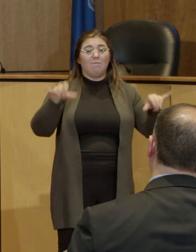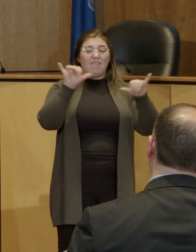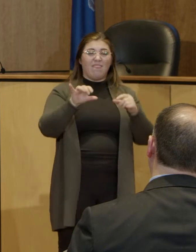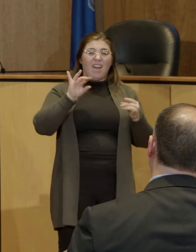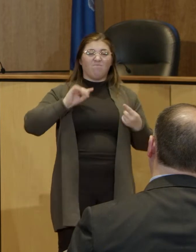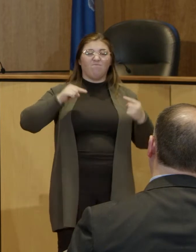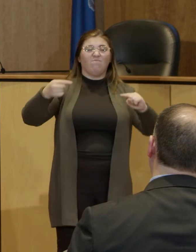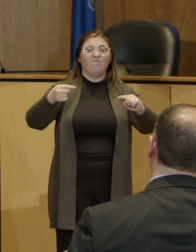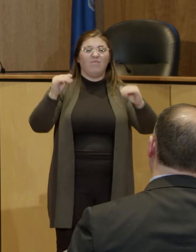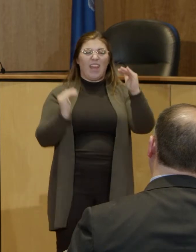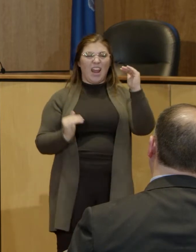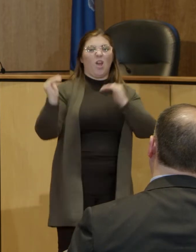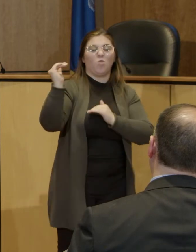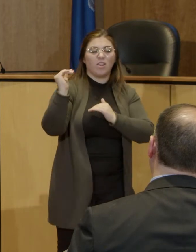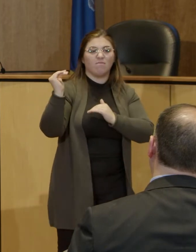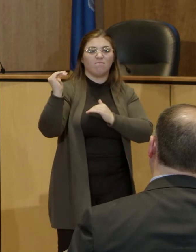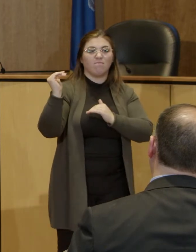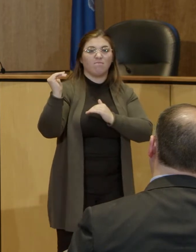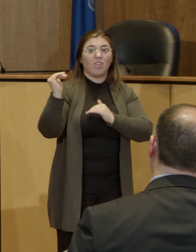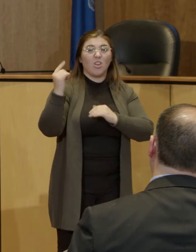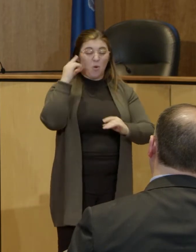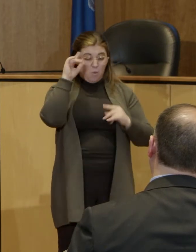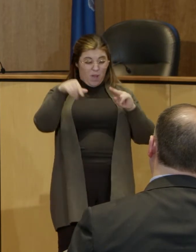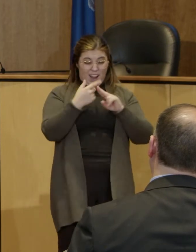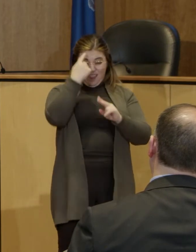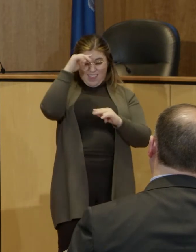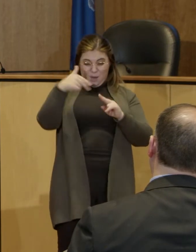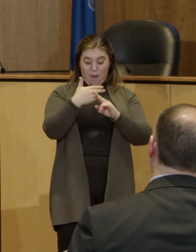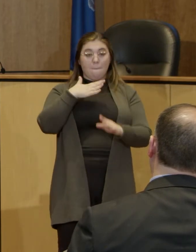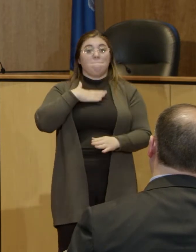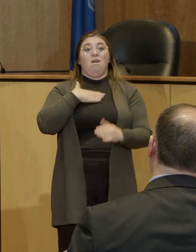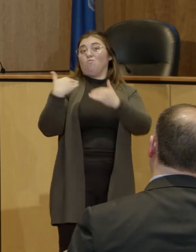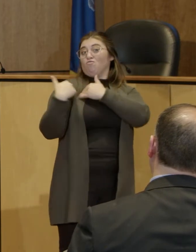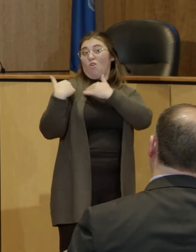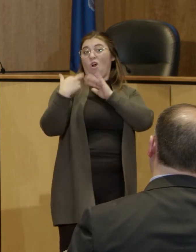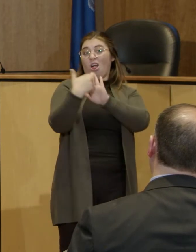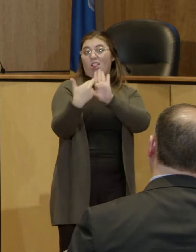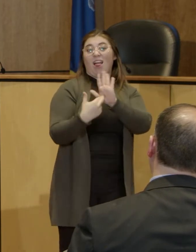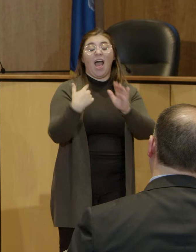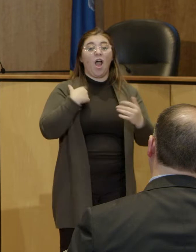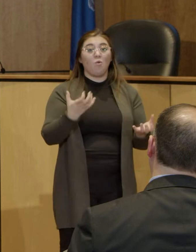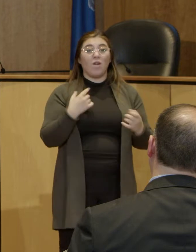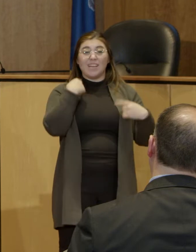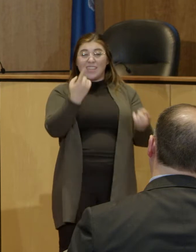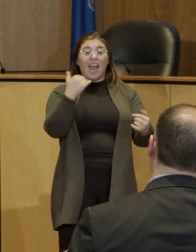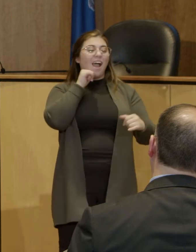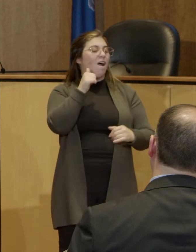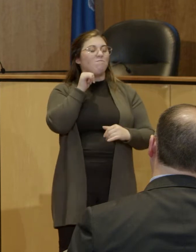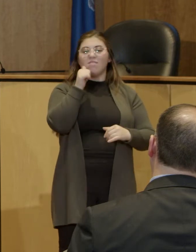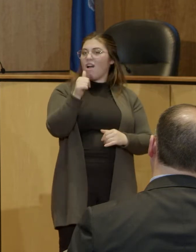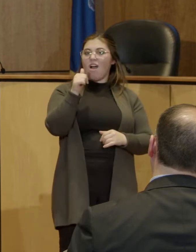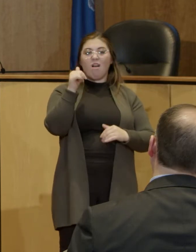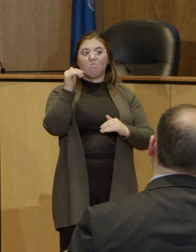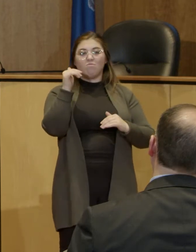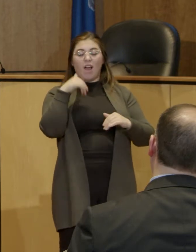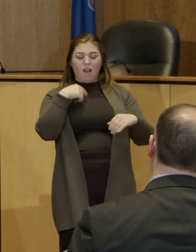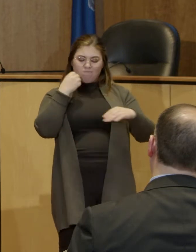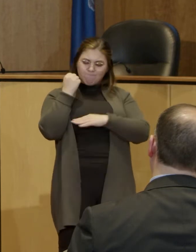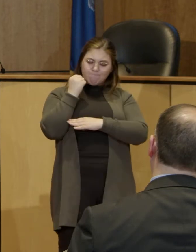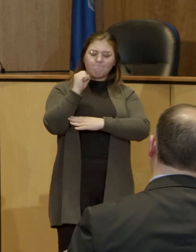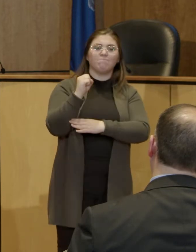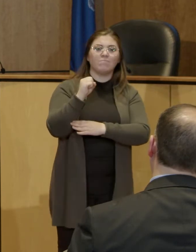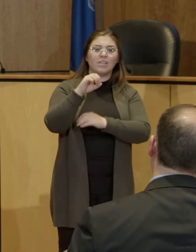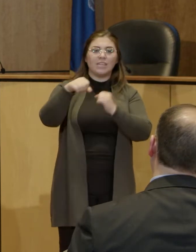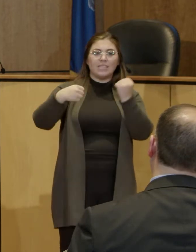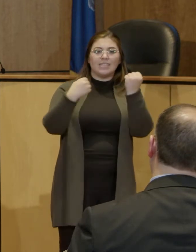perpetuate inequity. And when I think about my role, I like to say that I am unwaveringly standing